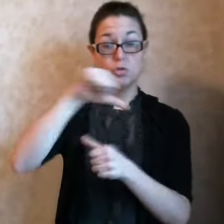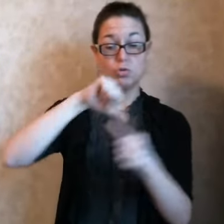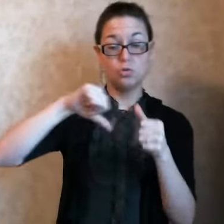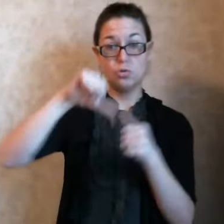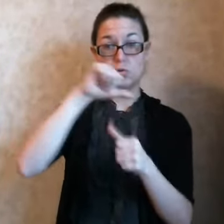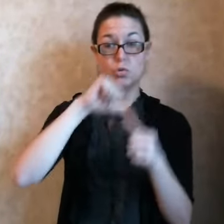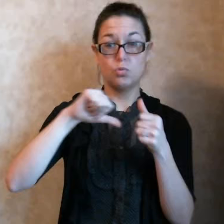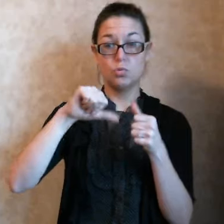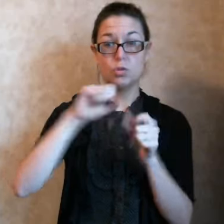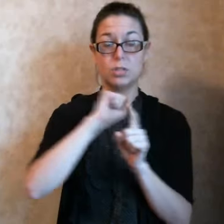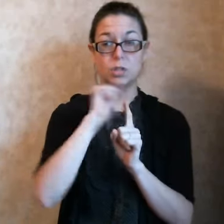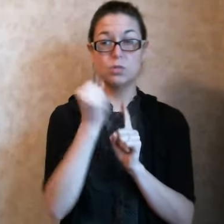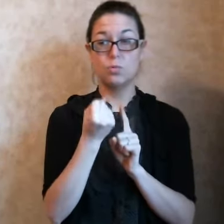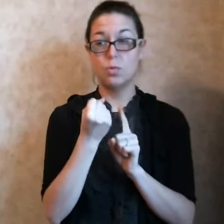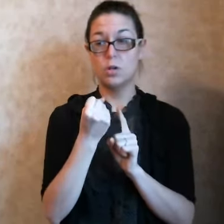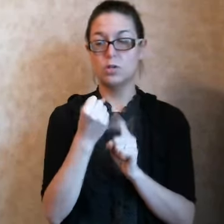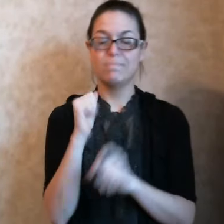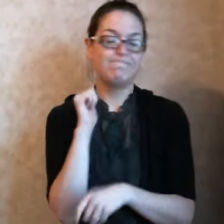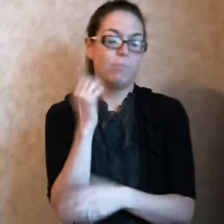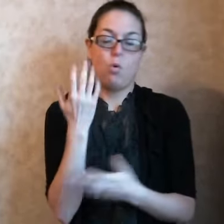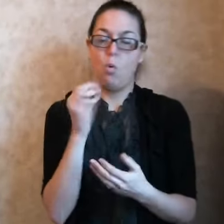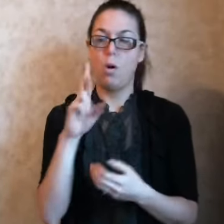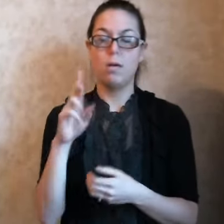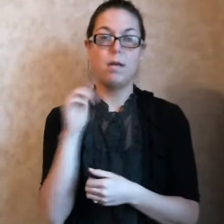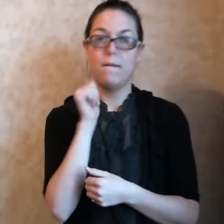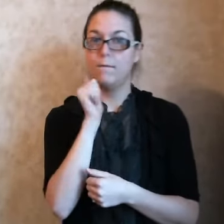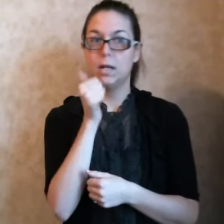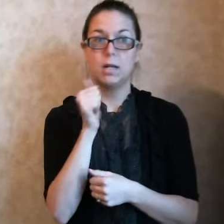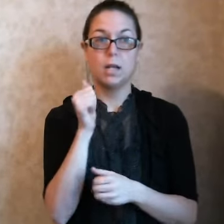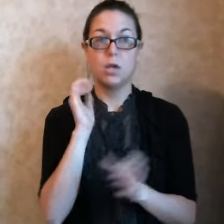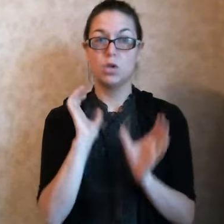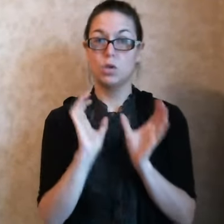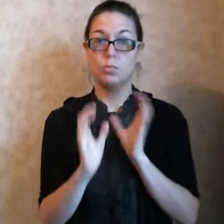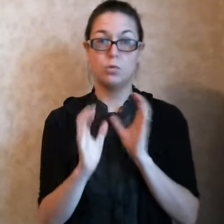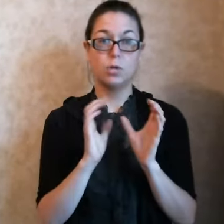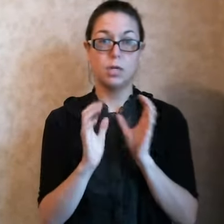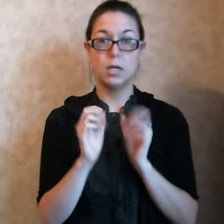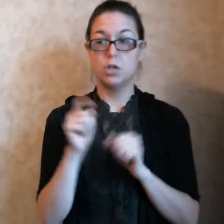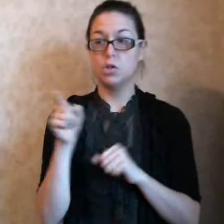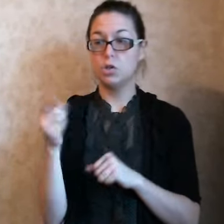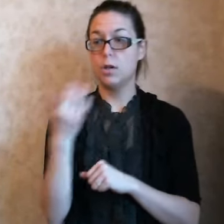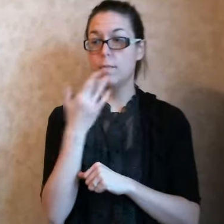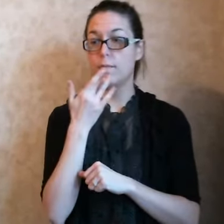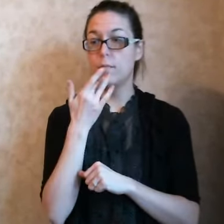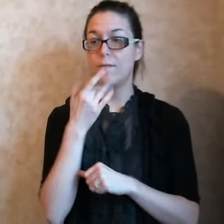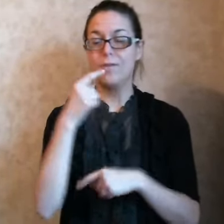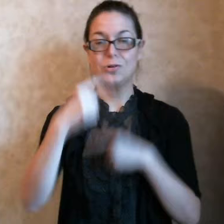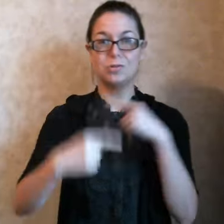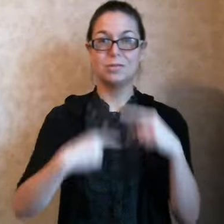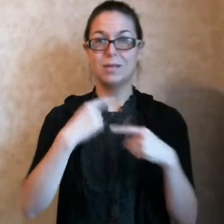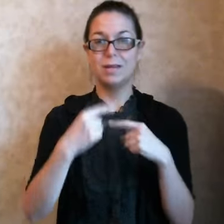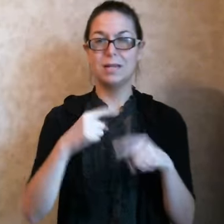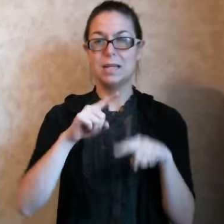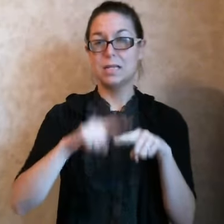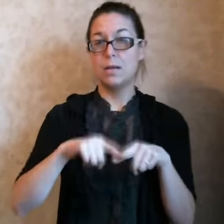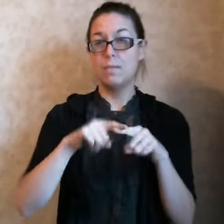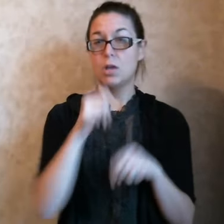just everyday communication, she'll sign. It depends on who she's with though. She's currently a student at